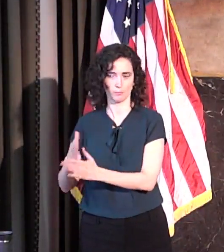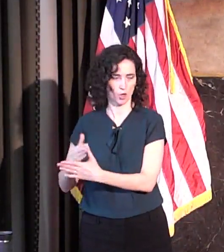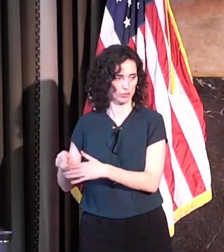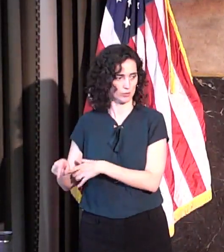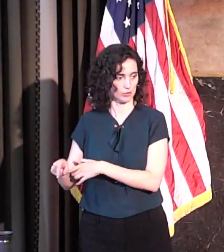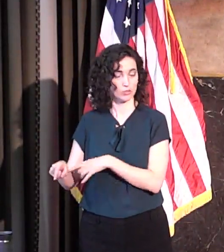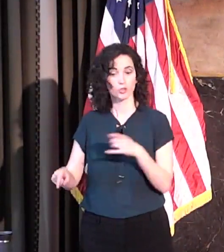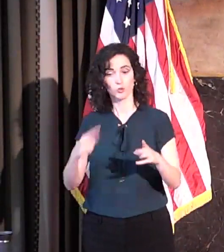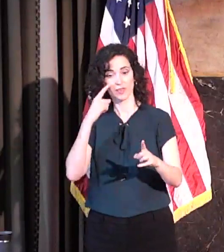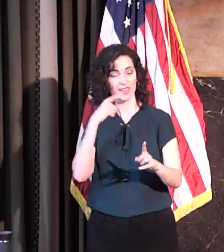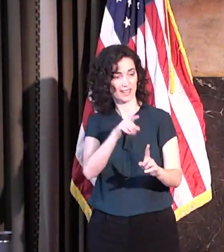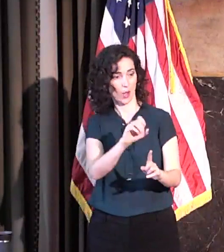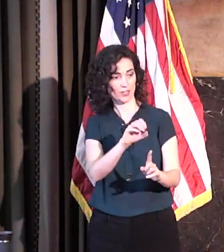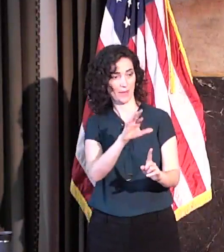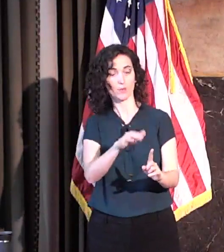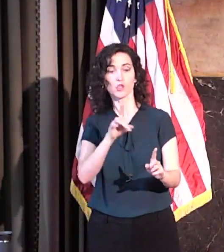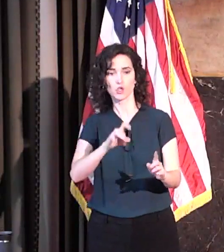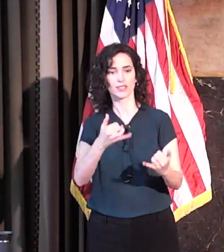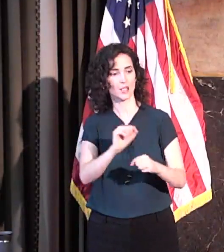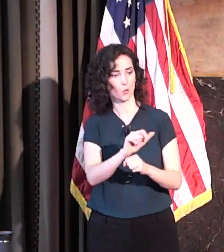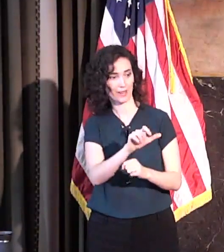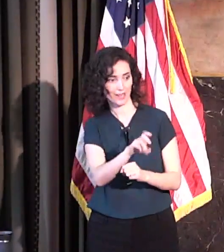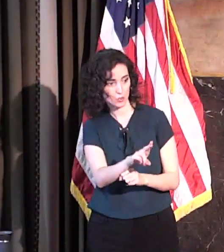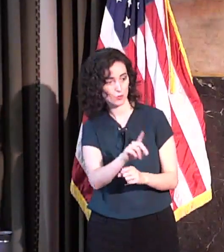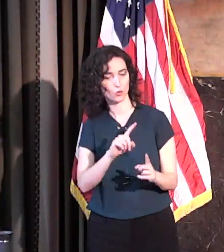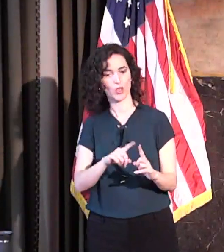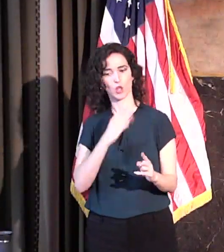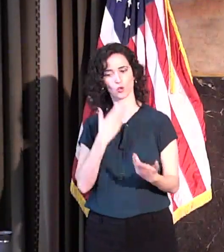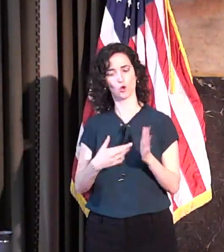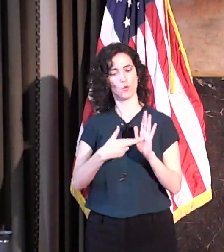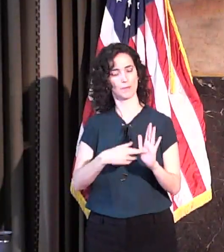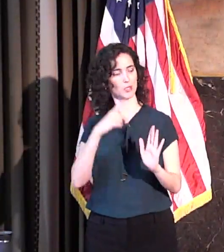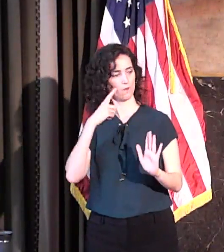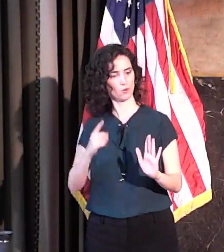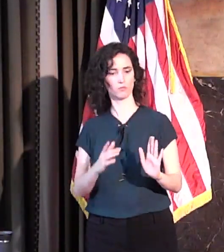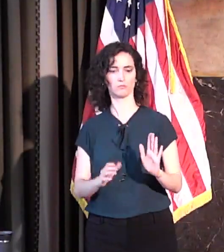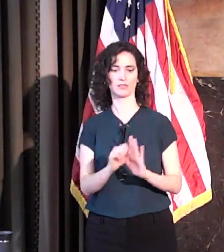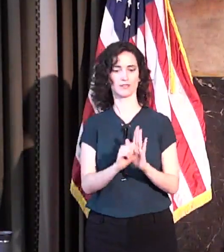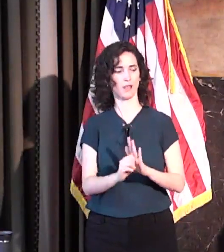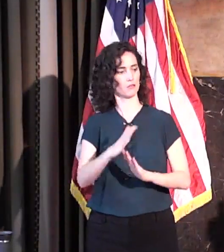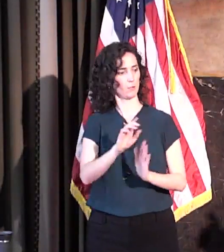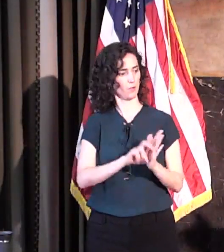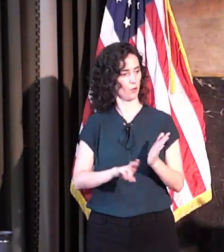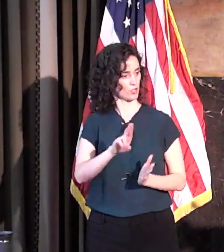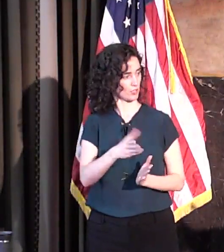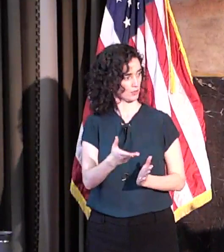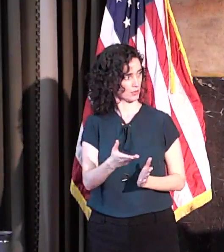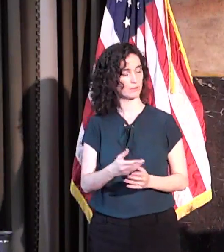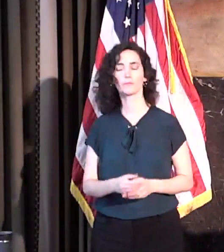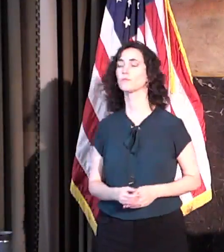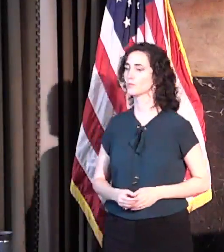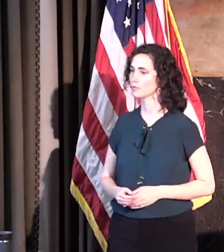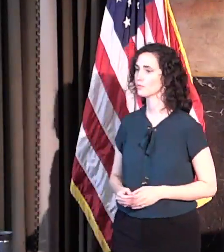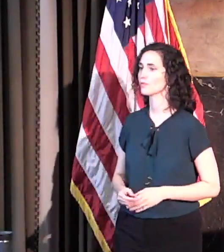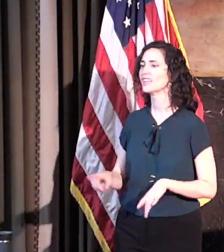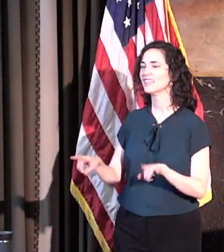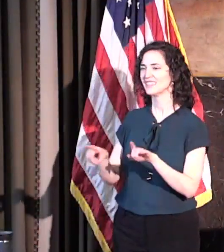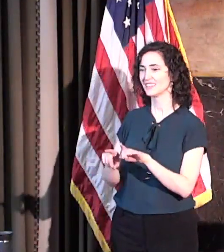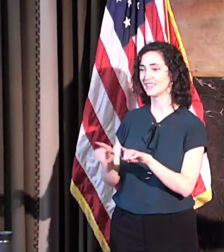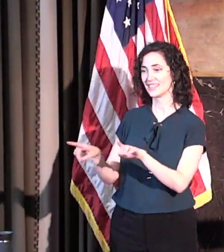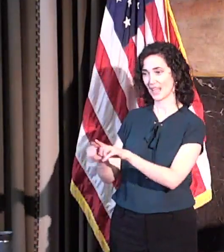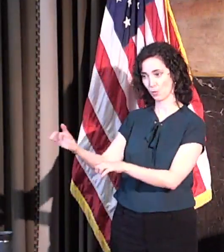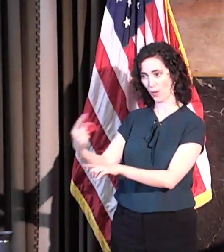employed at LSU? Do you believe he's a good representative for the state's flagship university? Yeah, and so I'm gonna refer you to the answer I gave in the previous